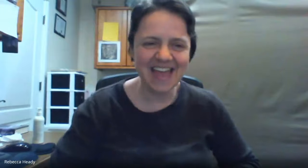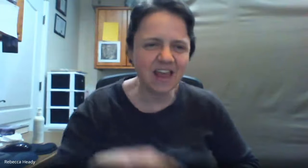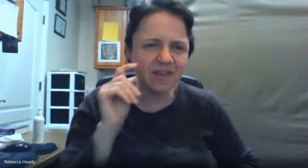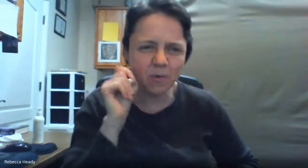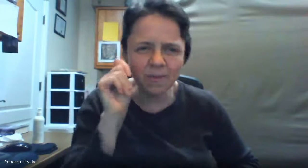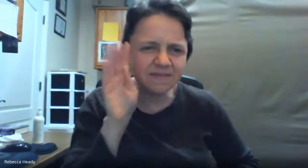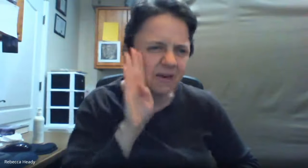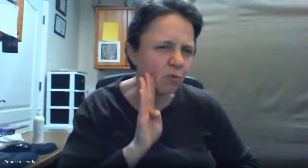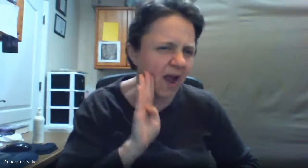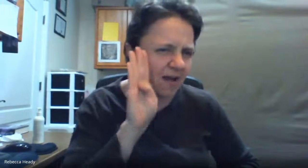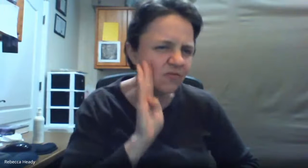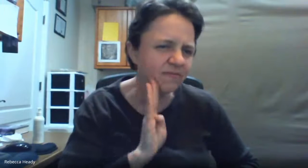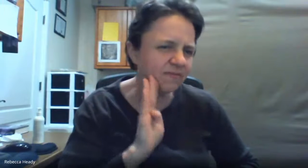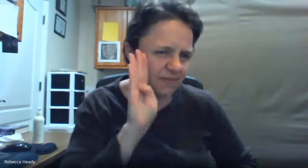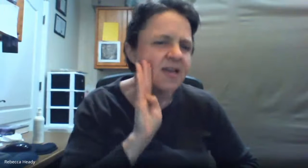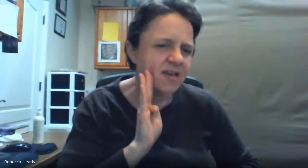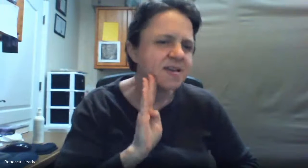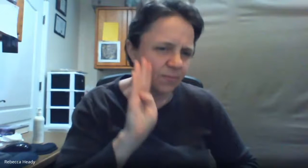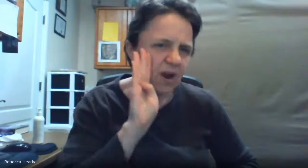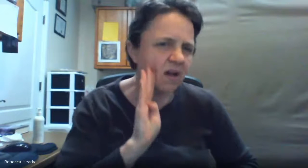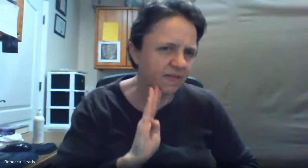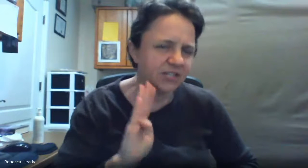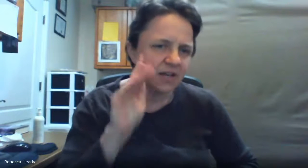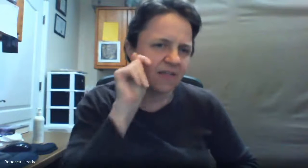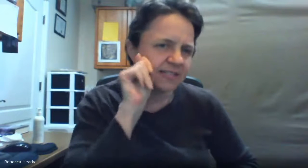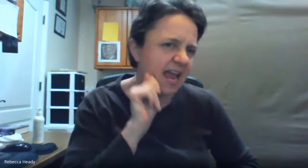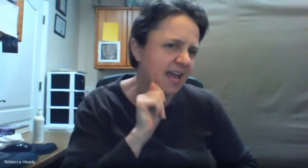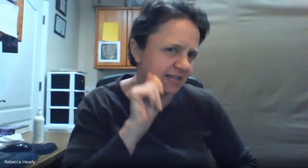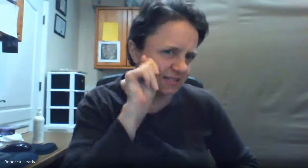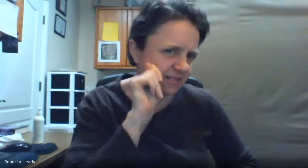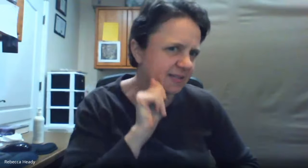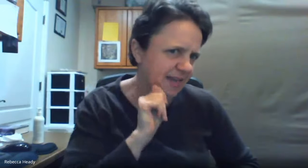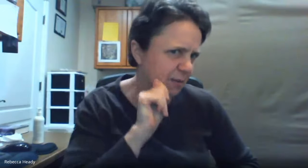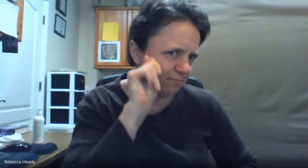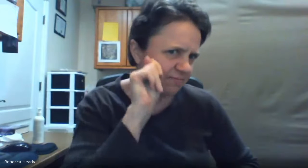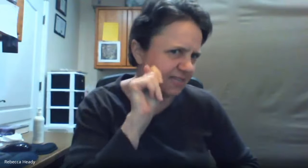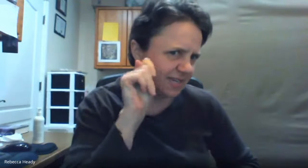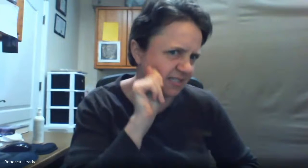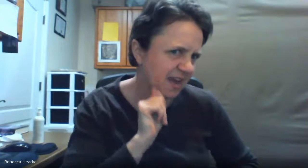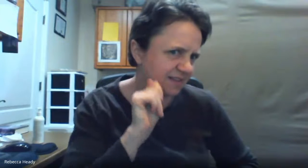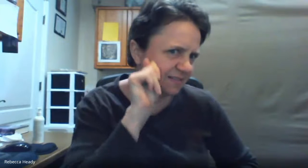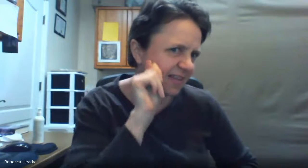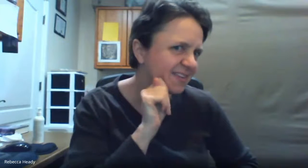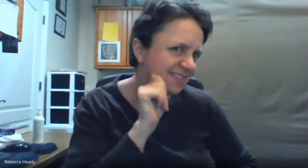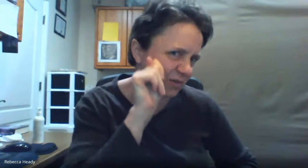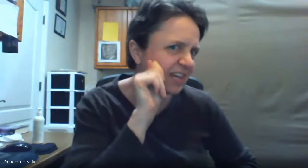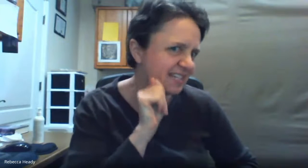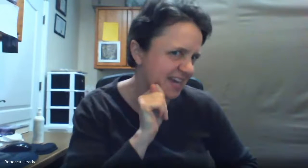And I think we might have done brown on the chin, and then tan is the same, tan. Like you can get a tan